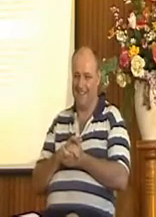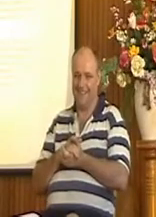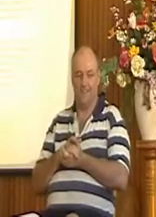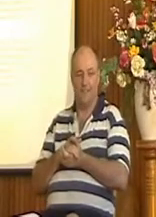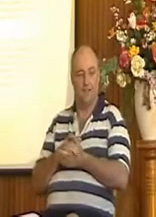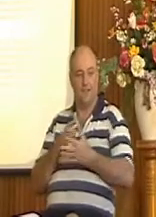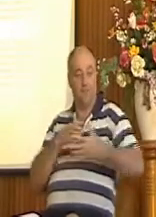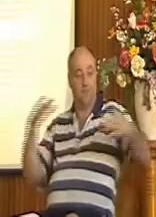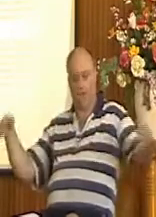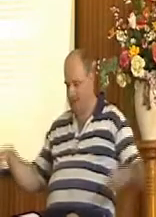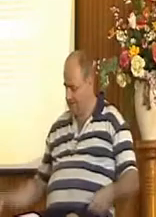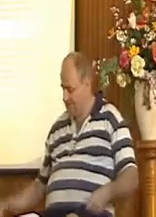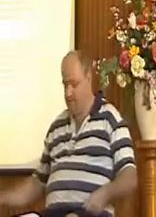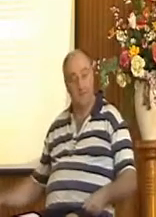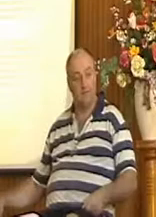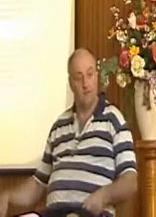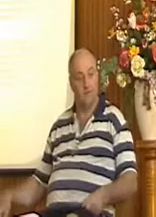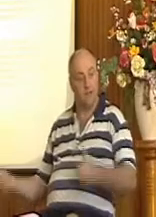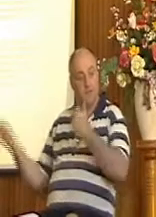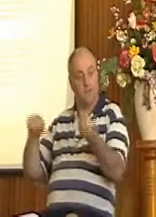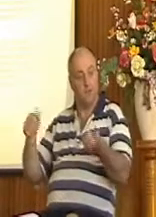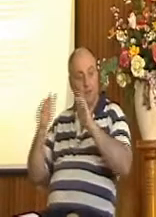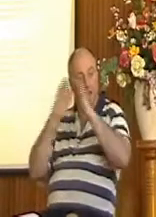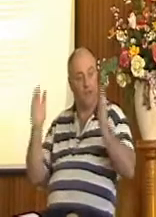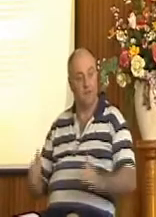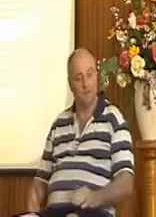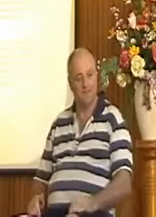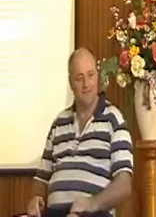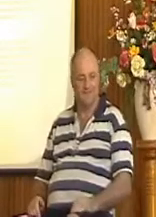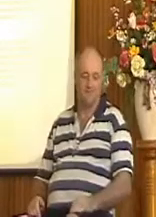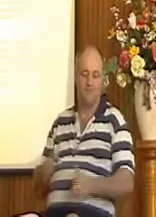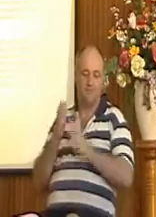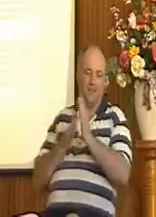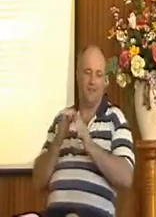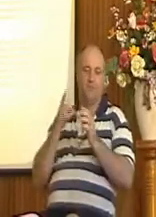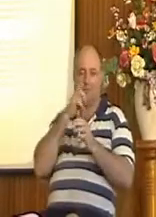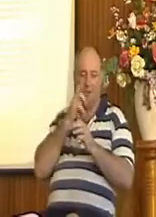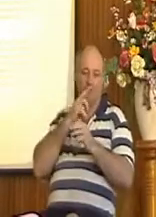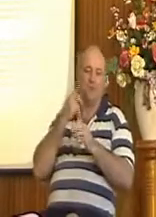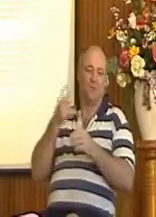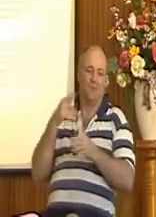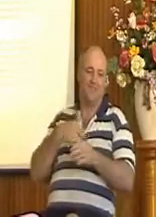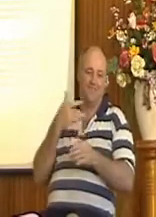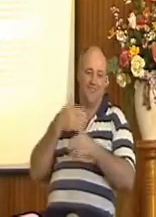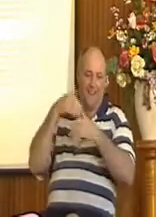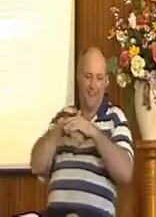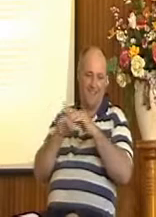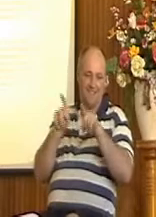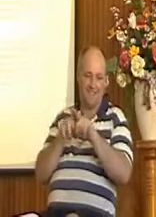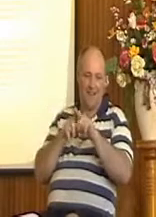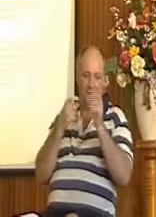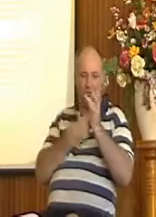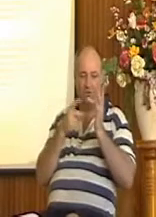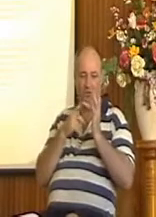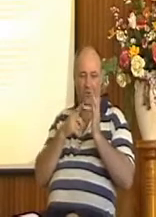It's good to have your house baptized, I suppose, in the things of Christ, but I'll let you into a secret. It really means household, and that's